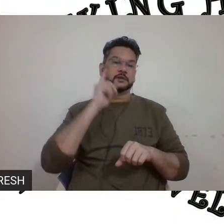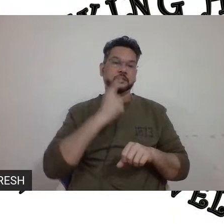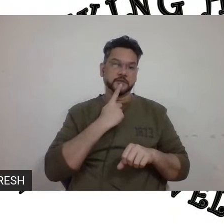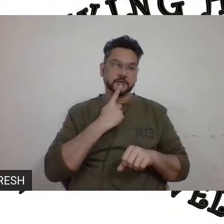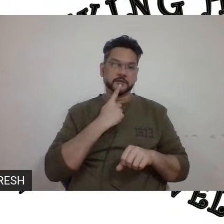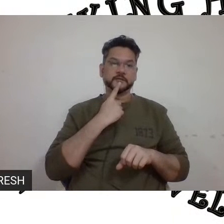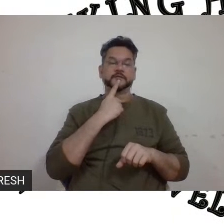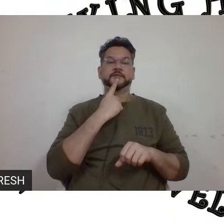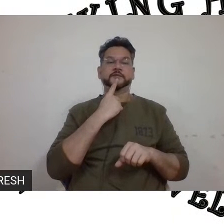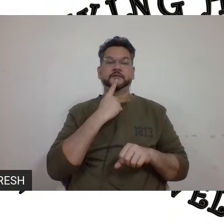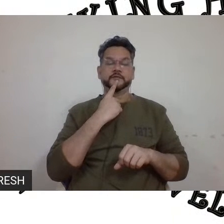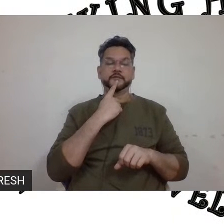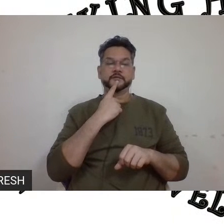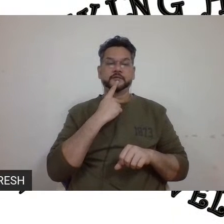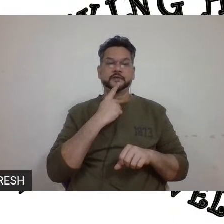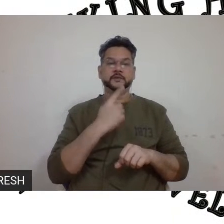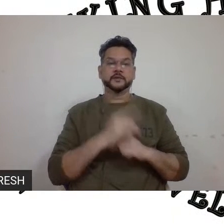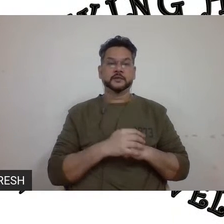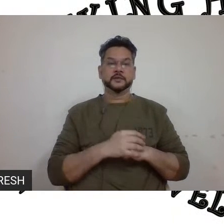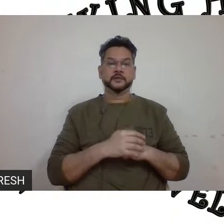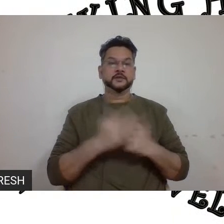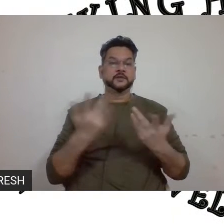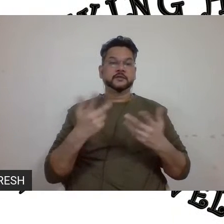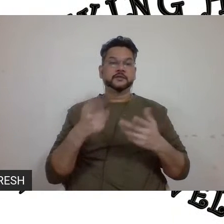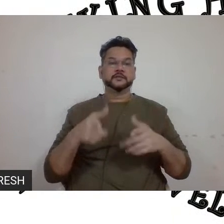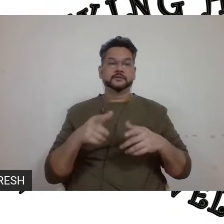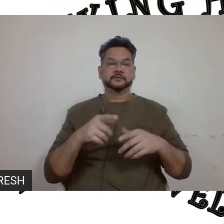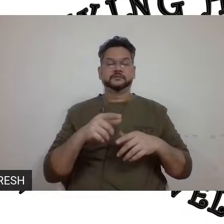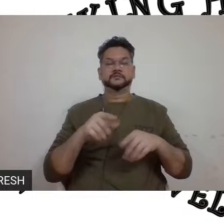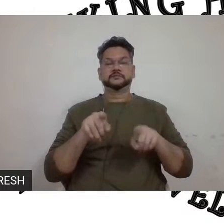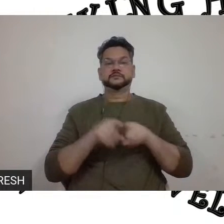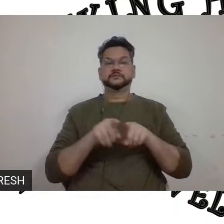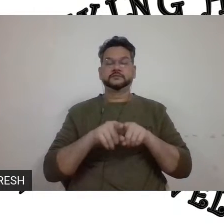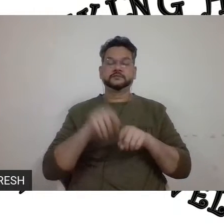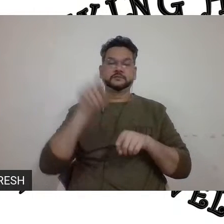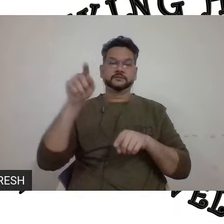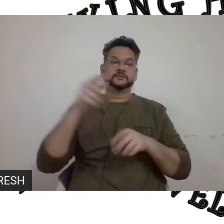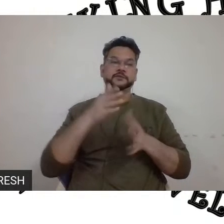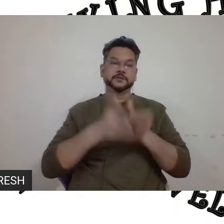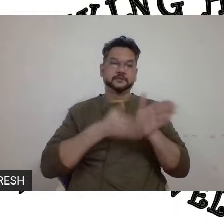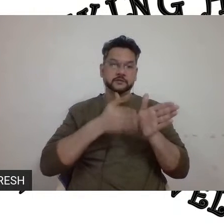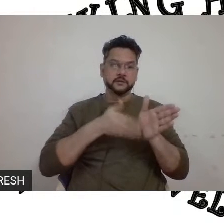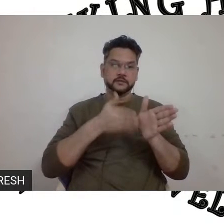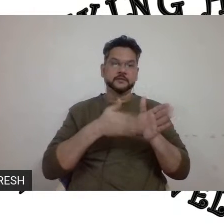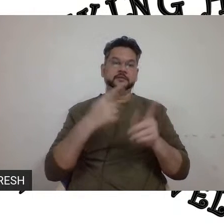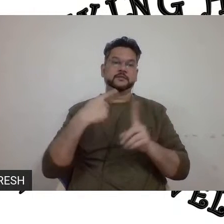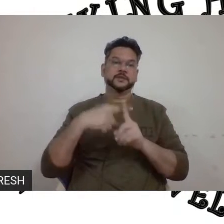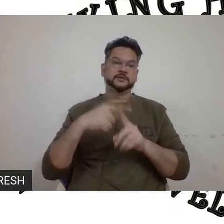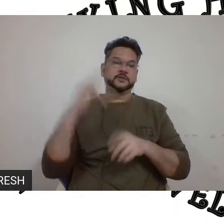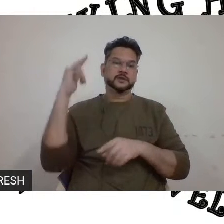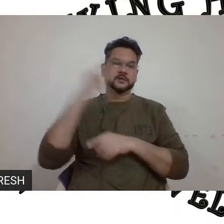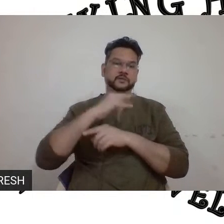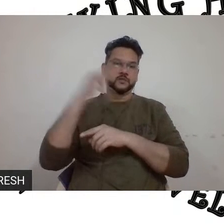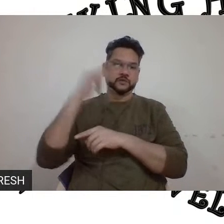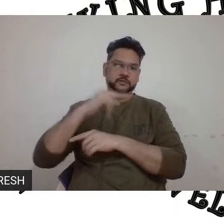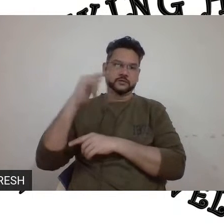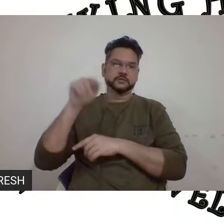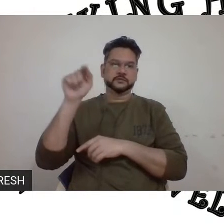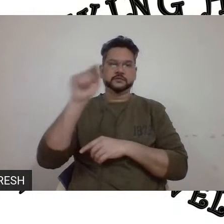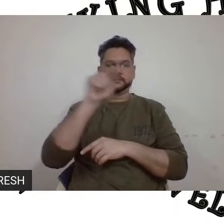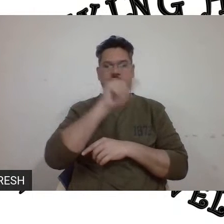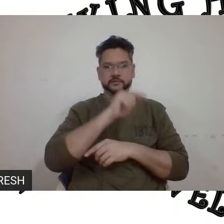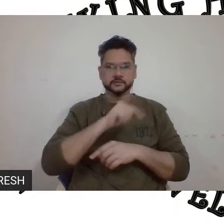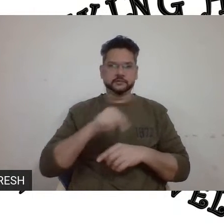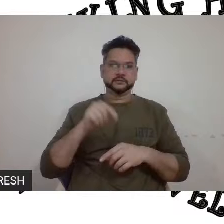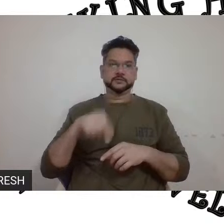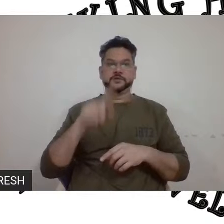that will be implemented at railway stations and airports. And this will be the first system in the world, I'll say, that